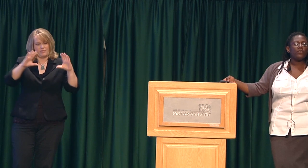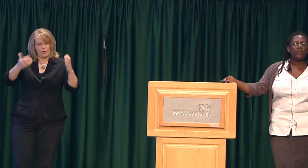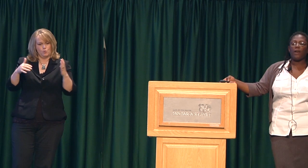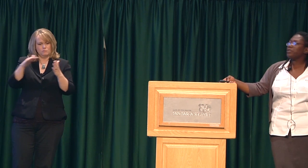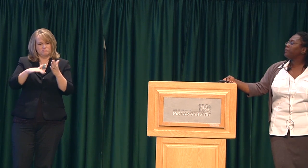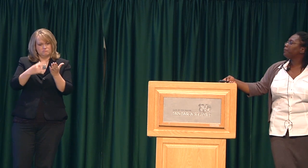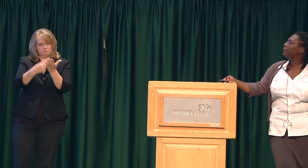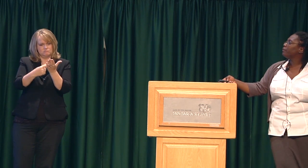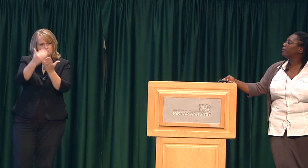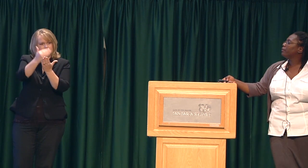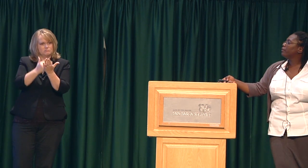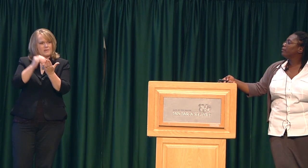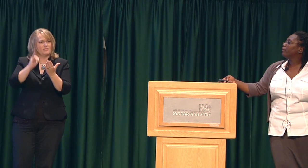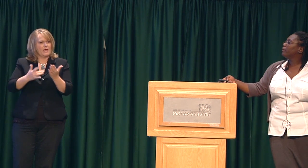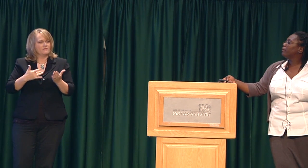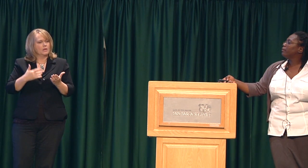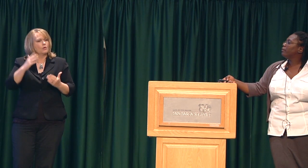when they go to the doctor.